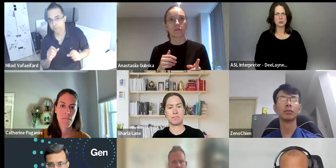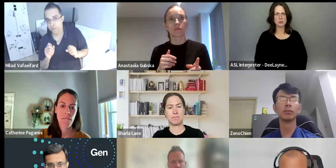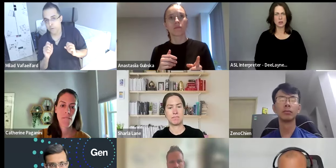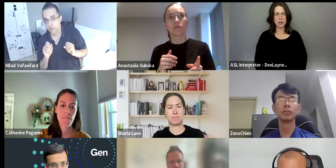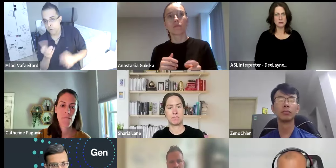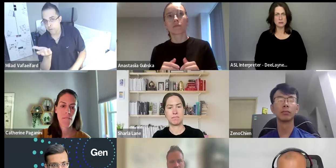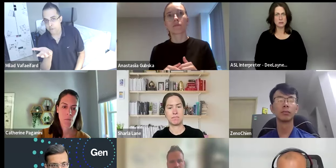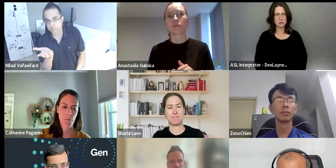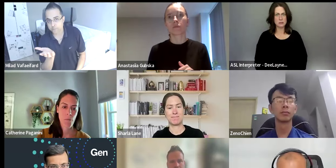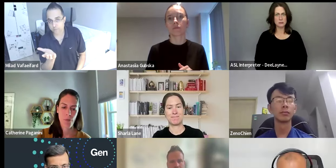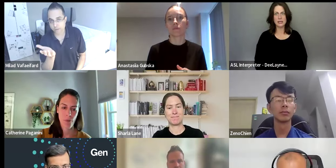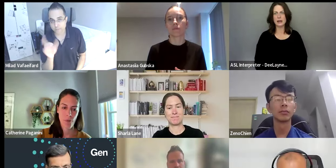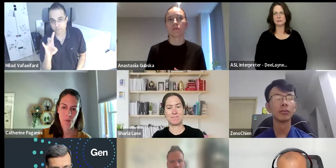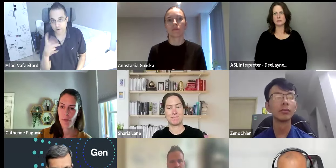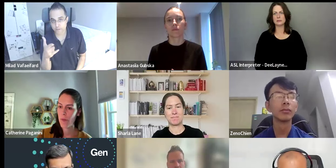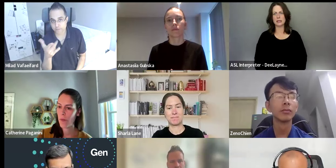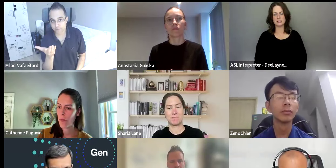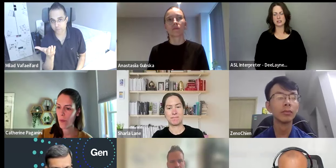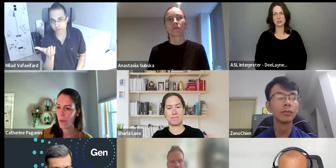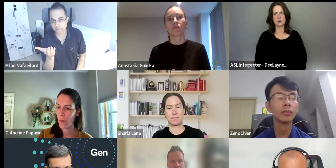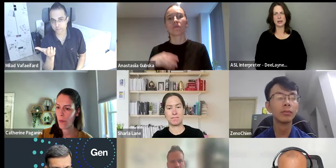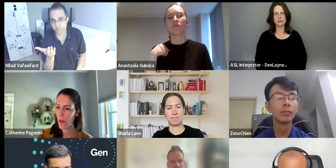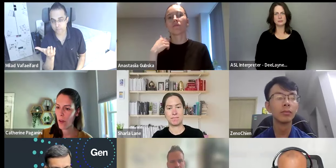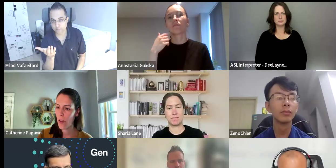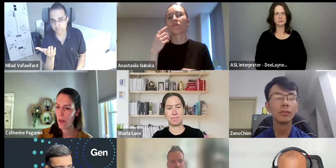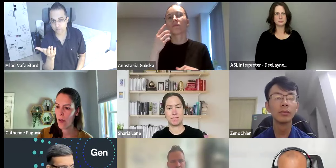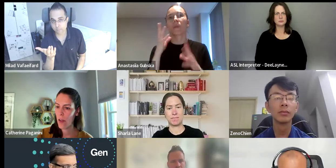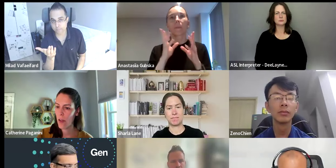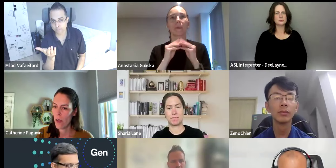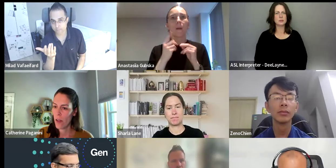Okay, so moving on. Yeah, Anastasia, you go ahead.